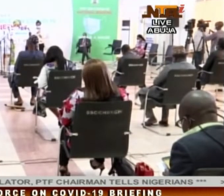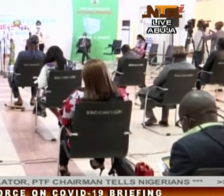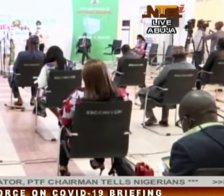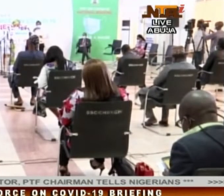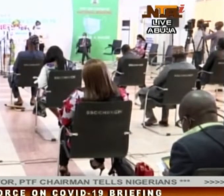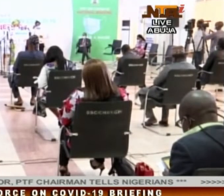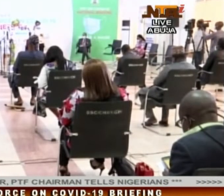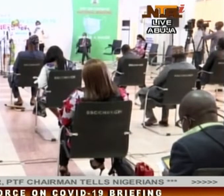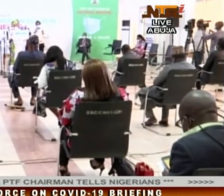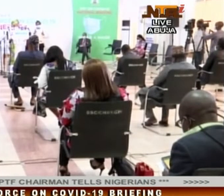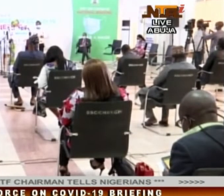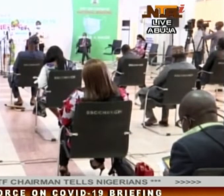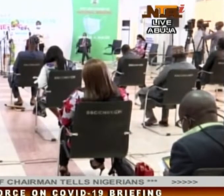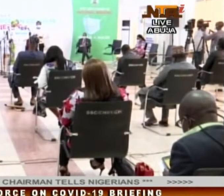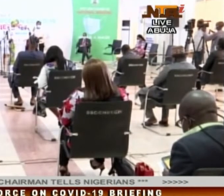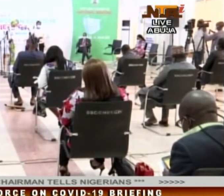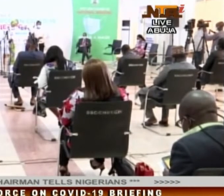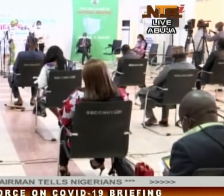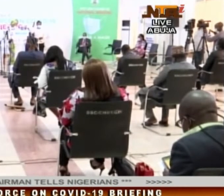Health to present